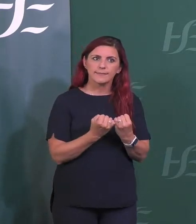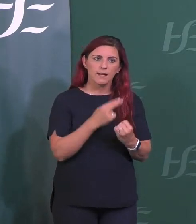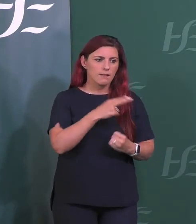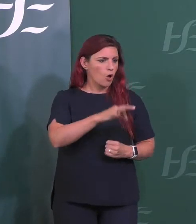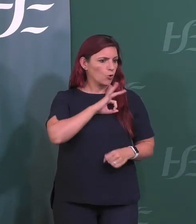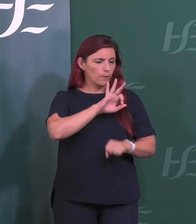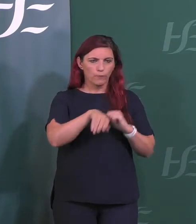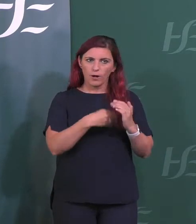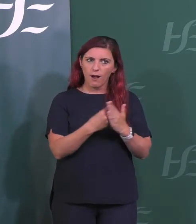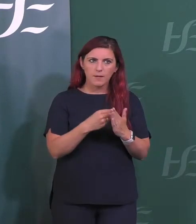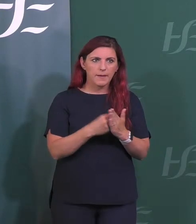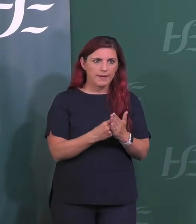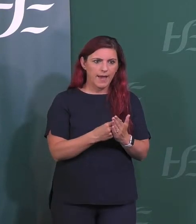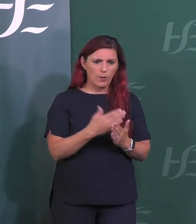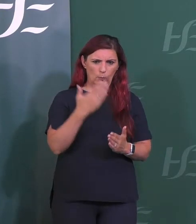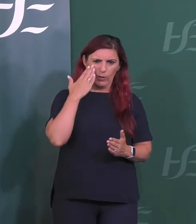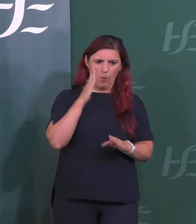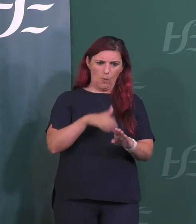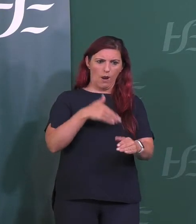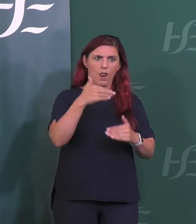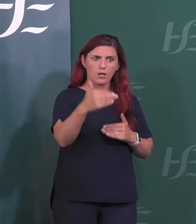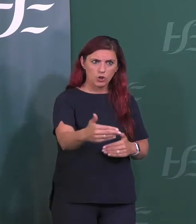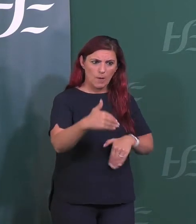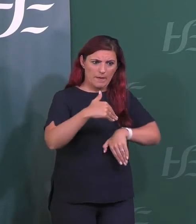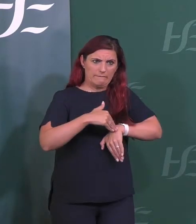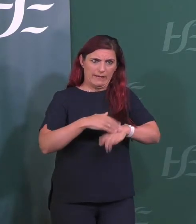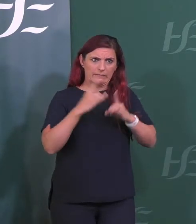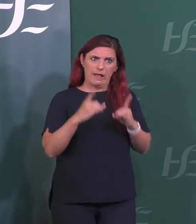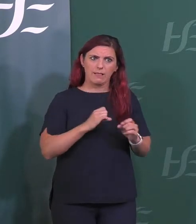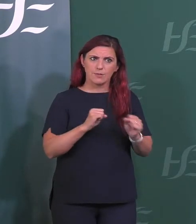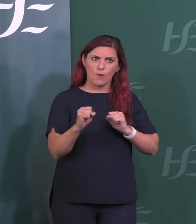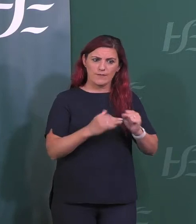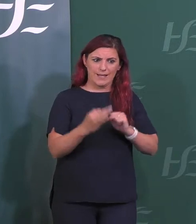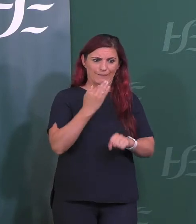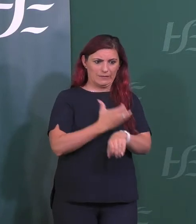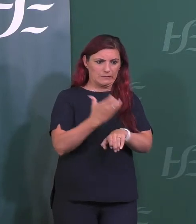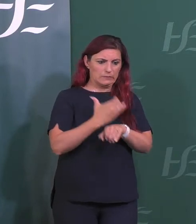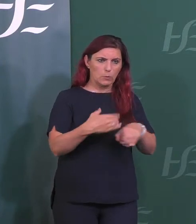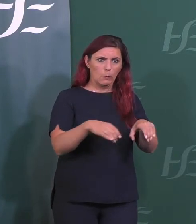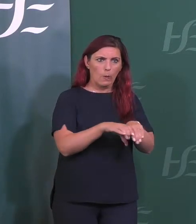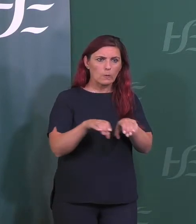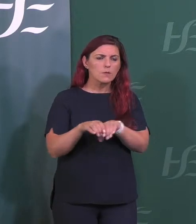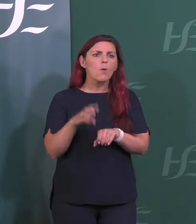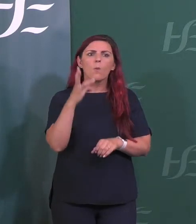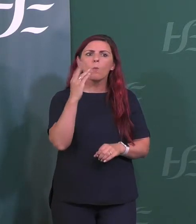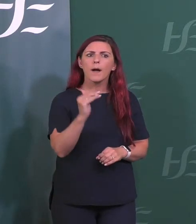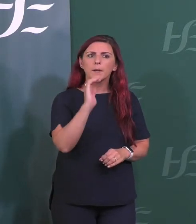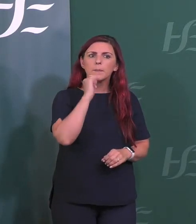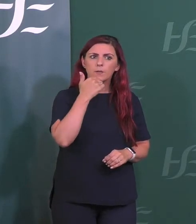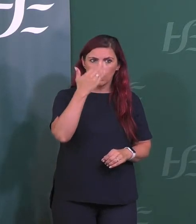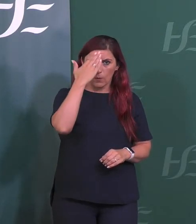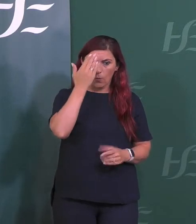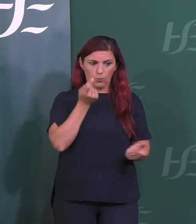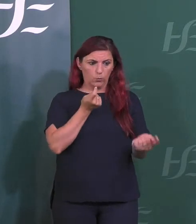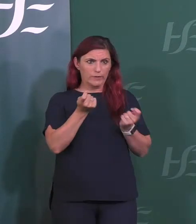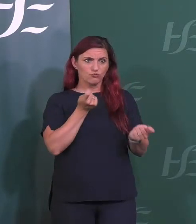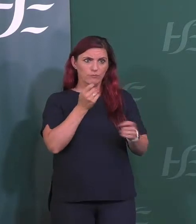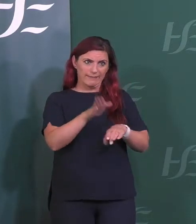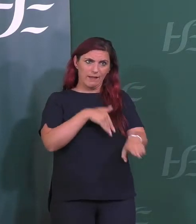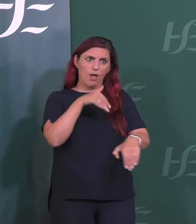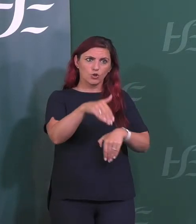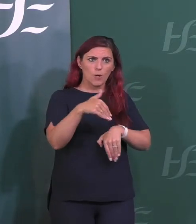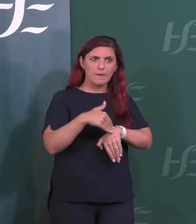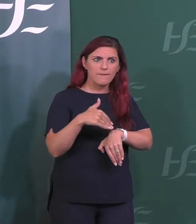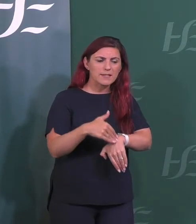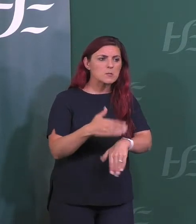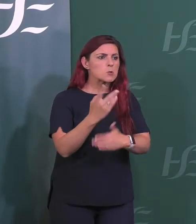the economy. And we know in the long term, it's not good for the health service either. And we know that because we treat some of the long-term implications,